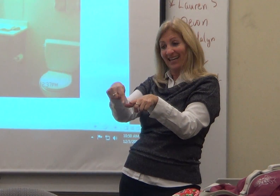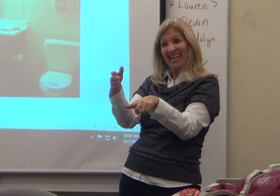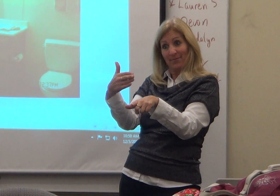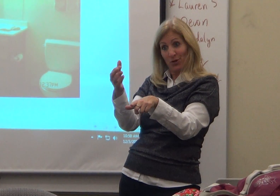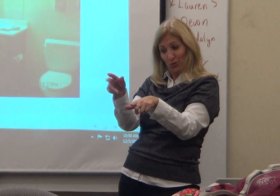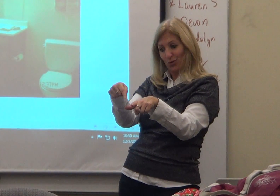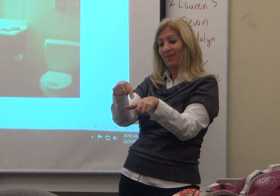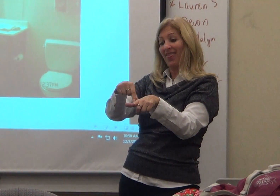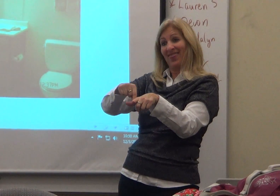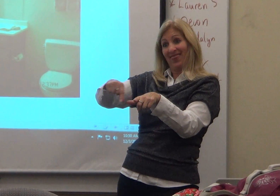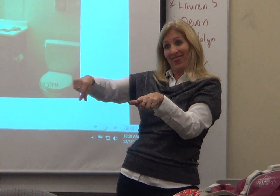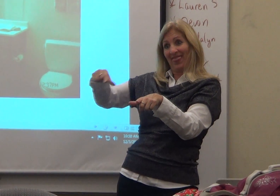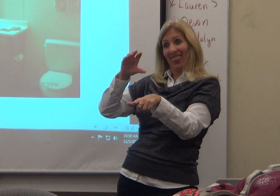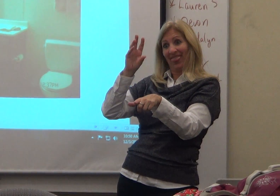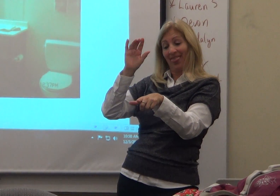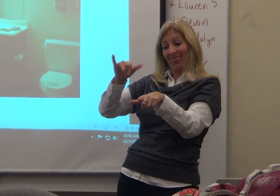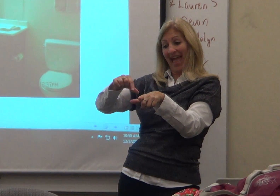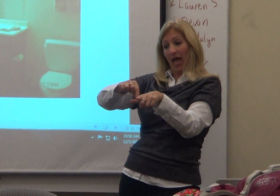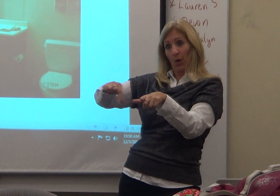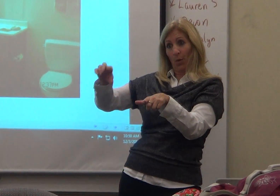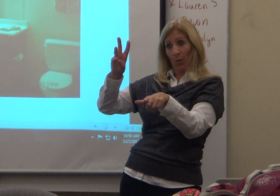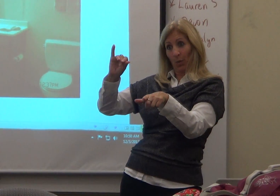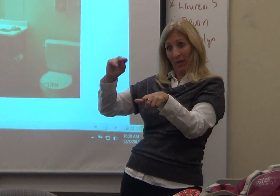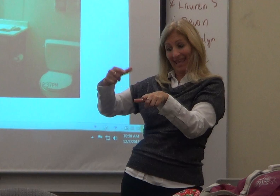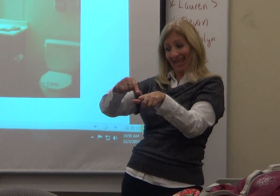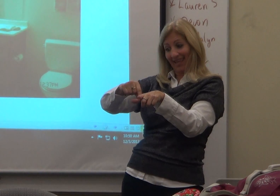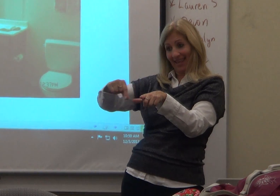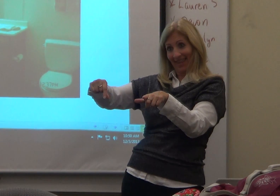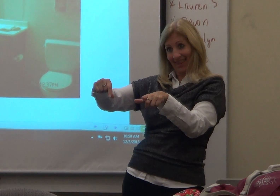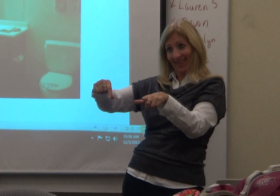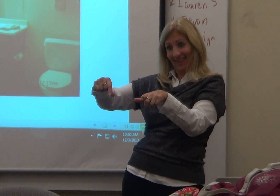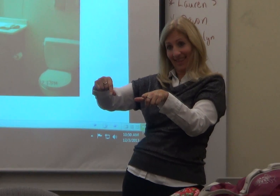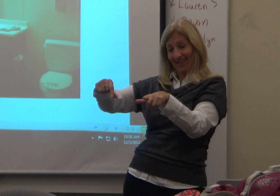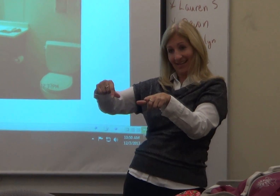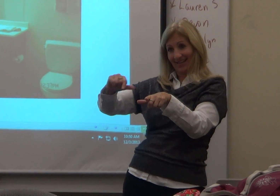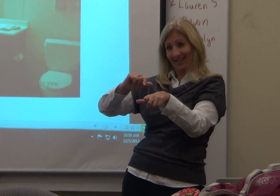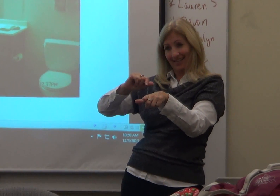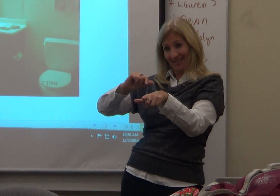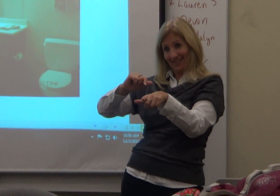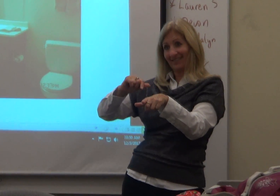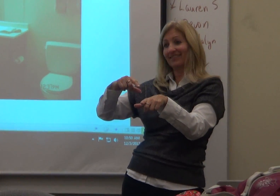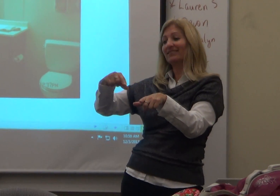of the community room, that is a large bathroom, and it's a washroom.